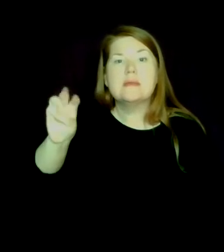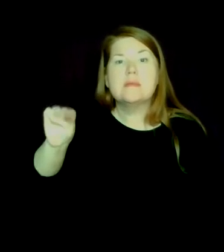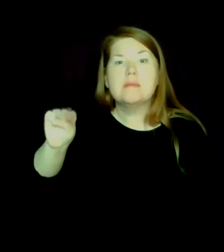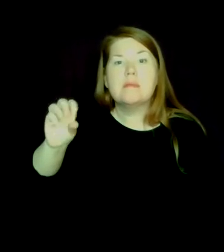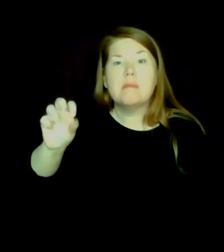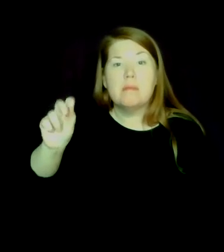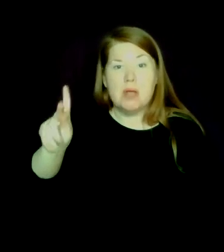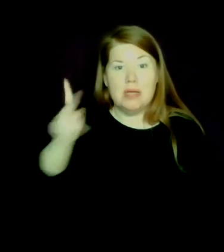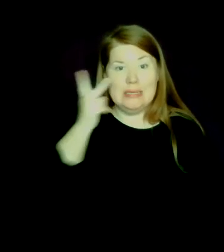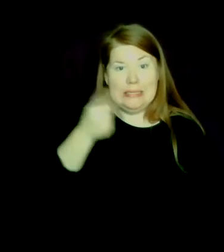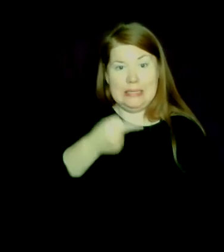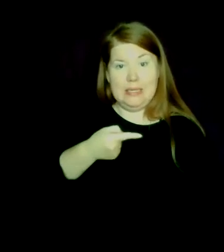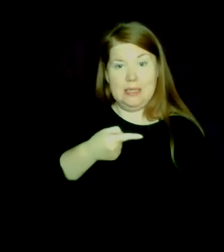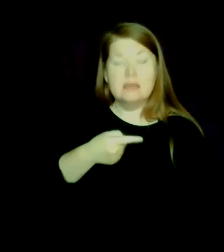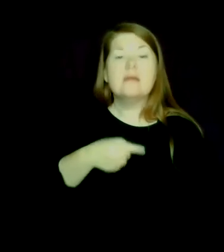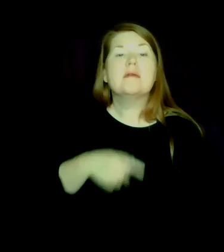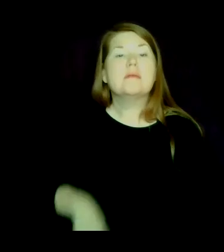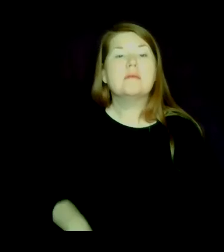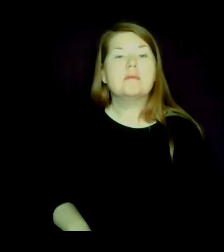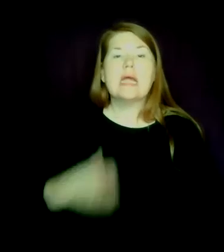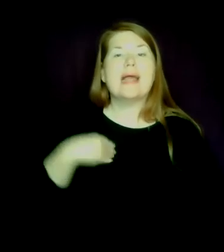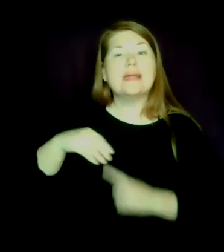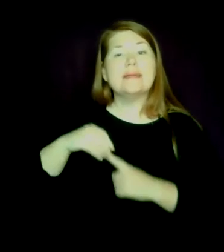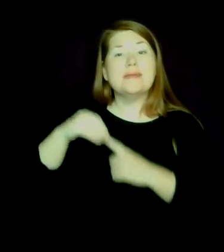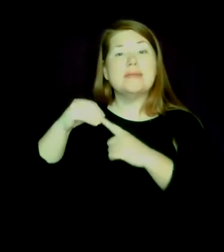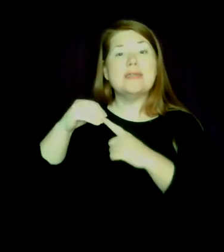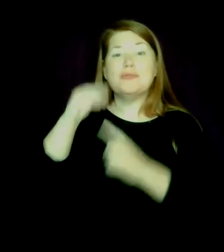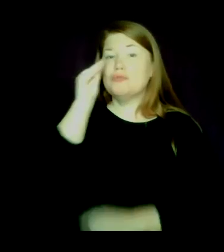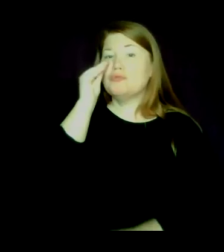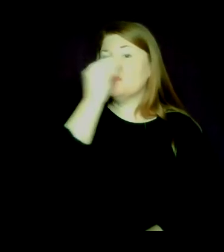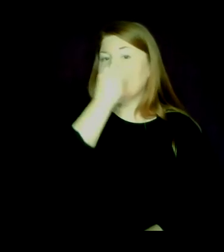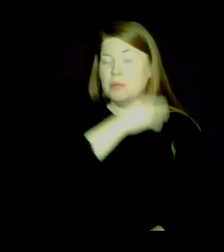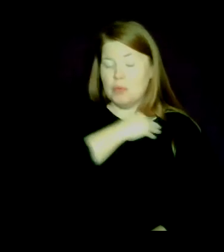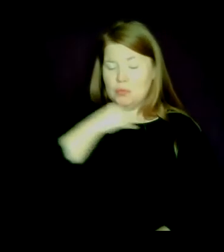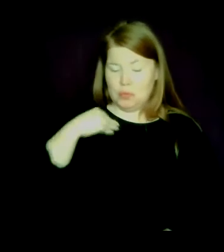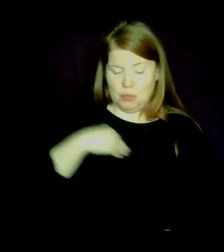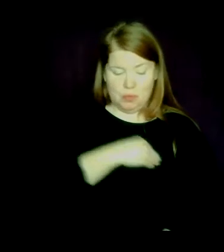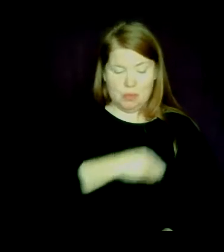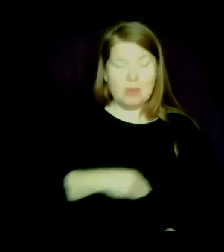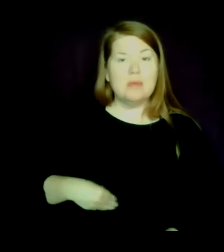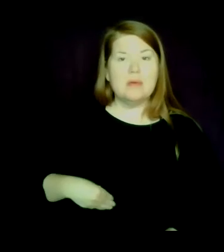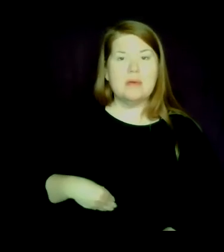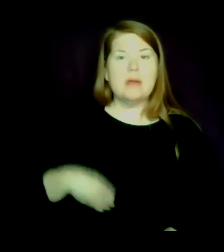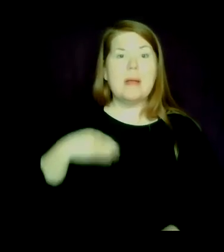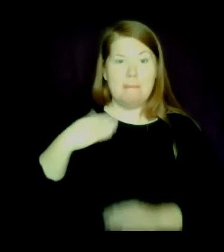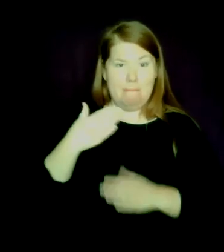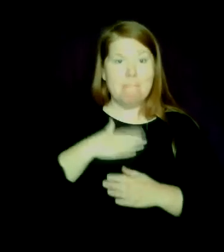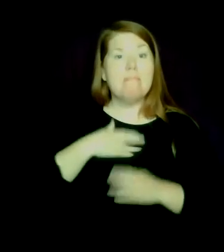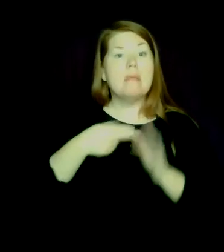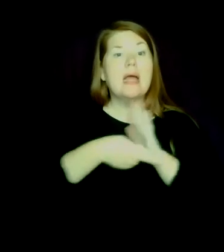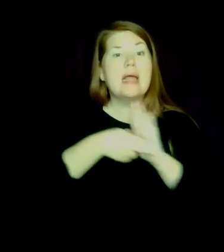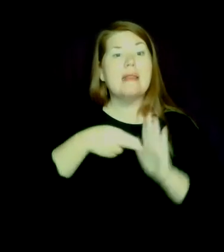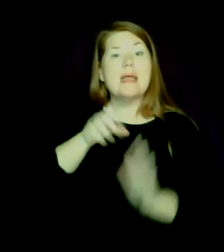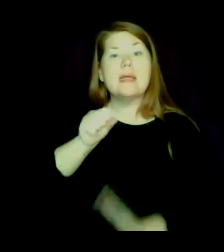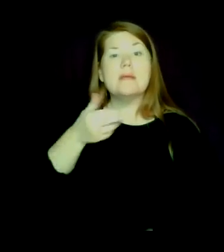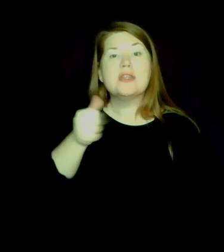My smock is made with special flowers that Mama made me. Mine says Shauna on it. You can see right here, there's her name,